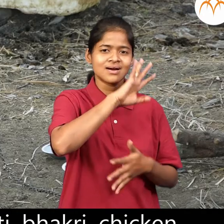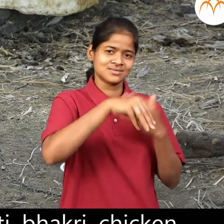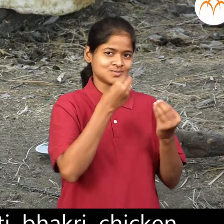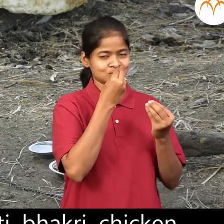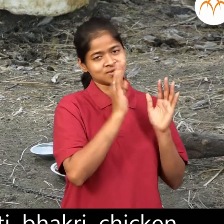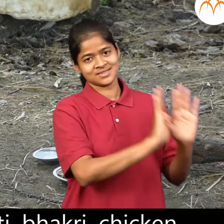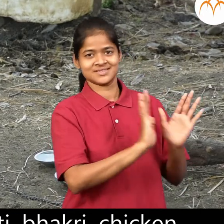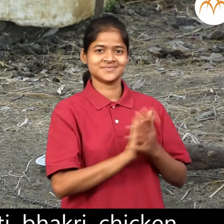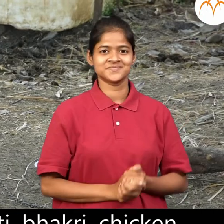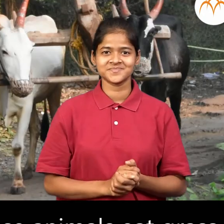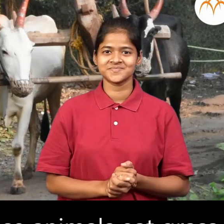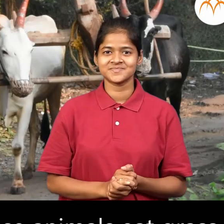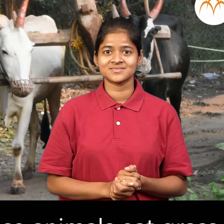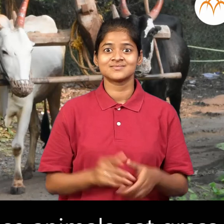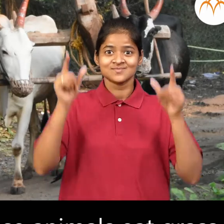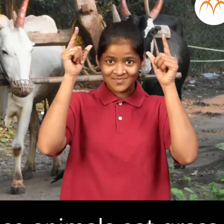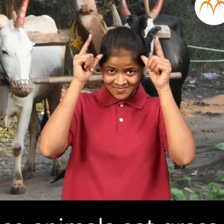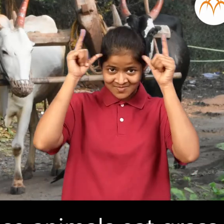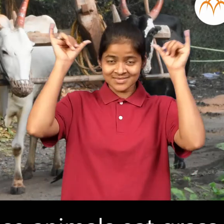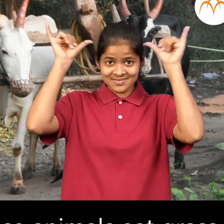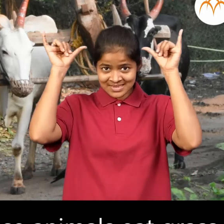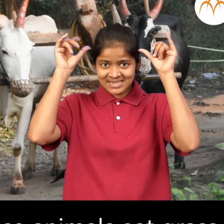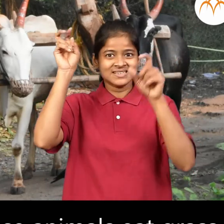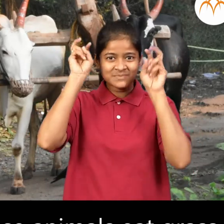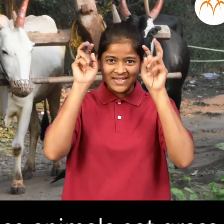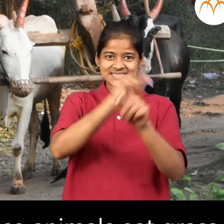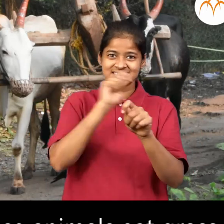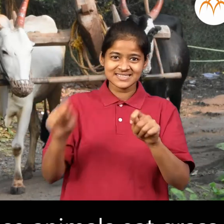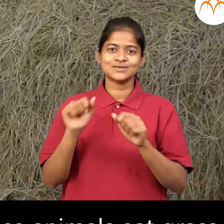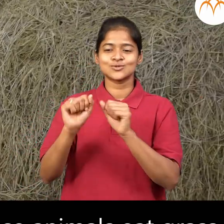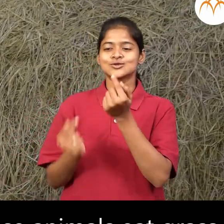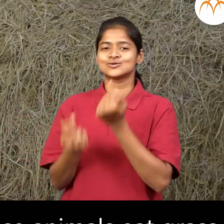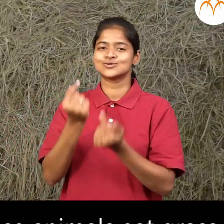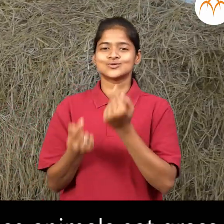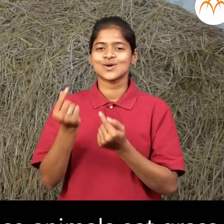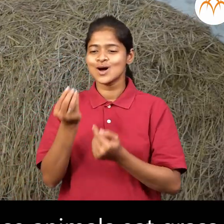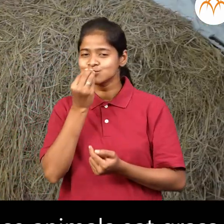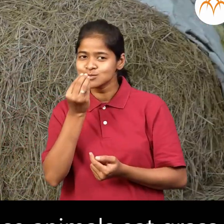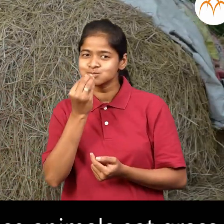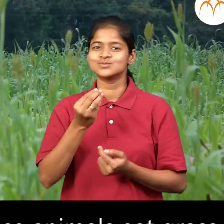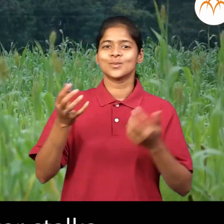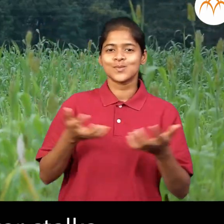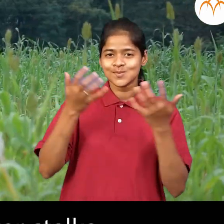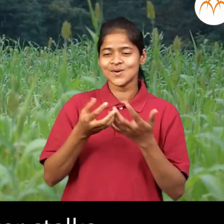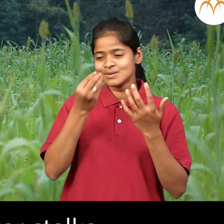such food items. Cow, bull and buffalo. These animals eat grass. They eat